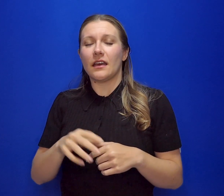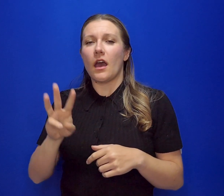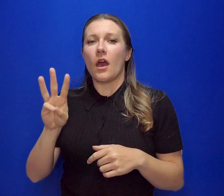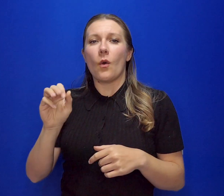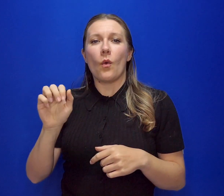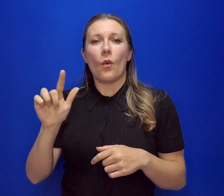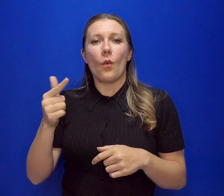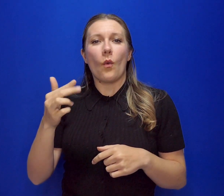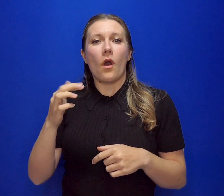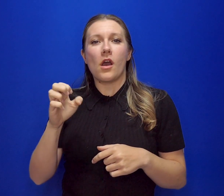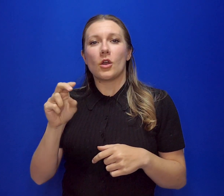Walgreens again.